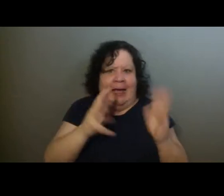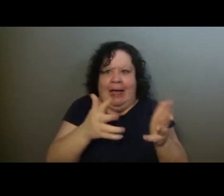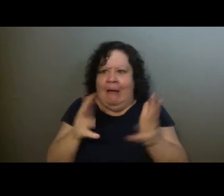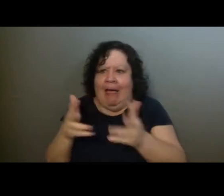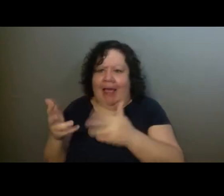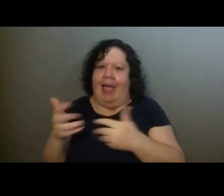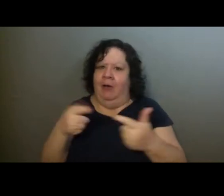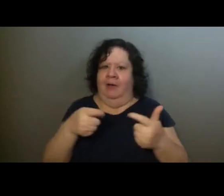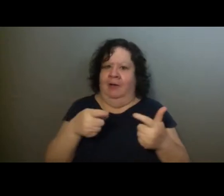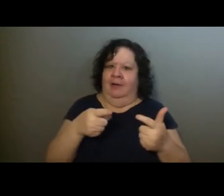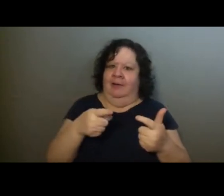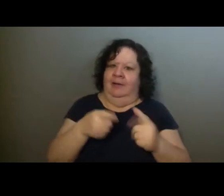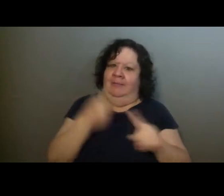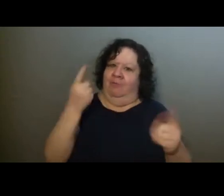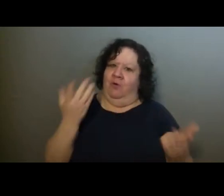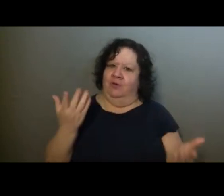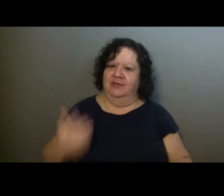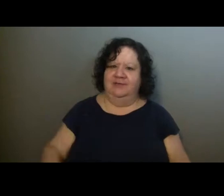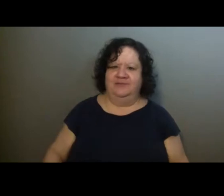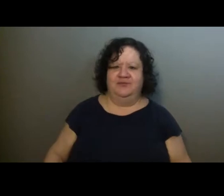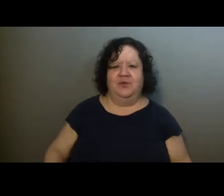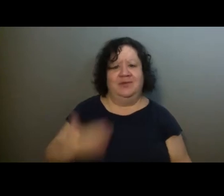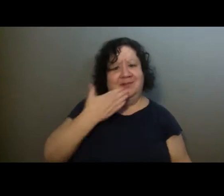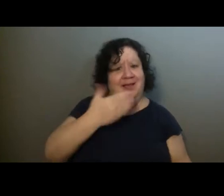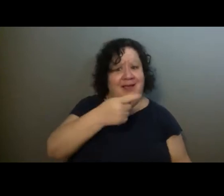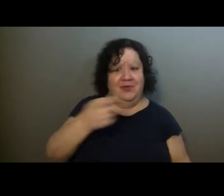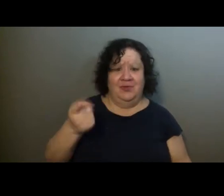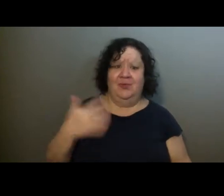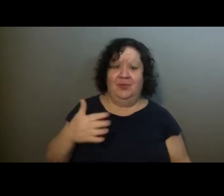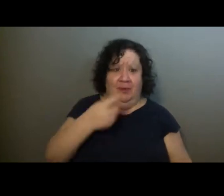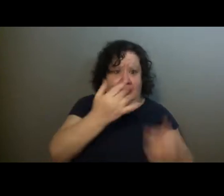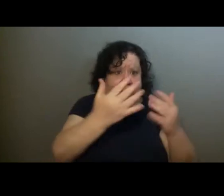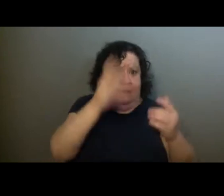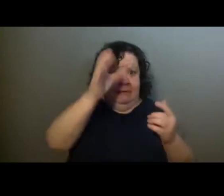lot of very useful points that I will take back to Lebanon. Thank you very much.